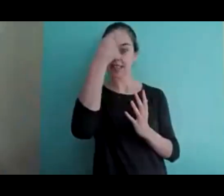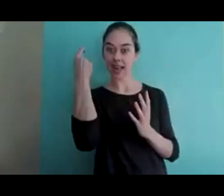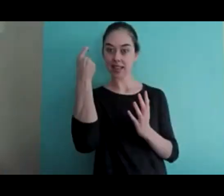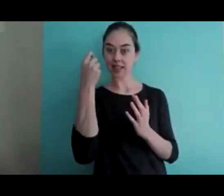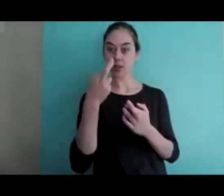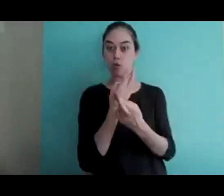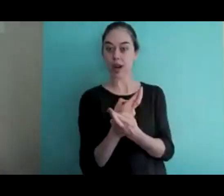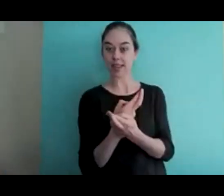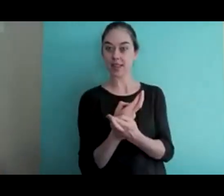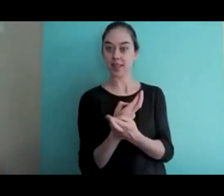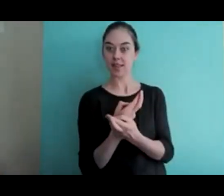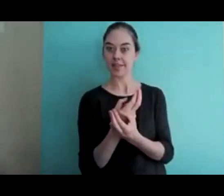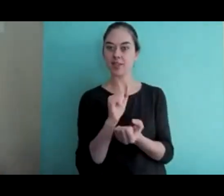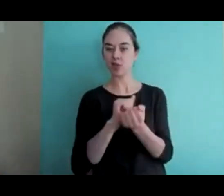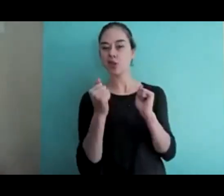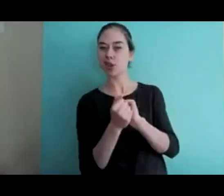Okay,